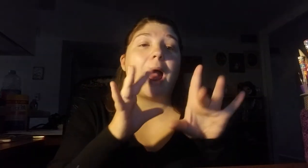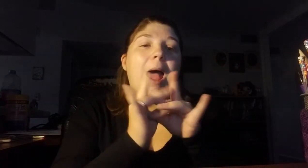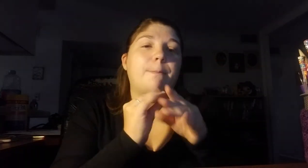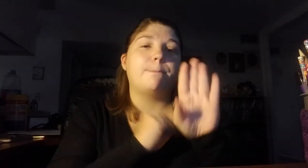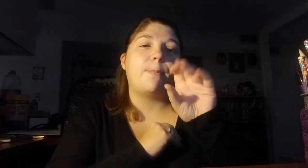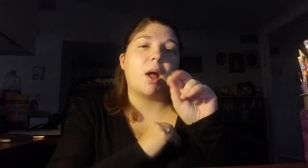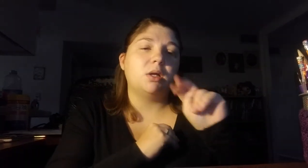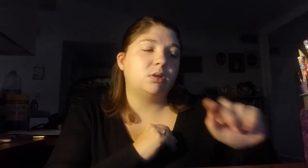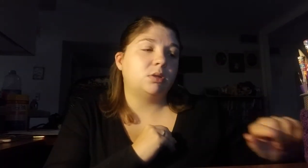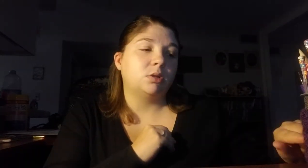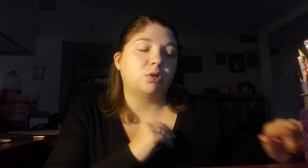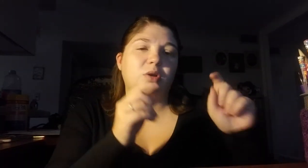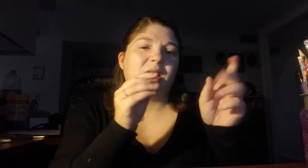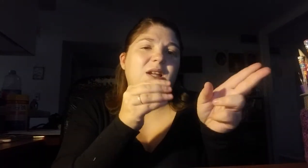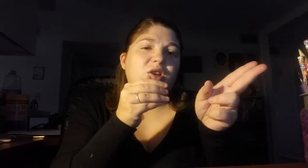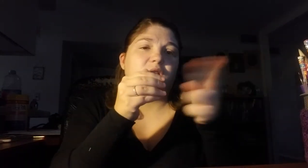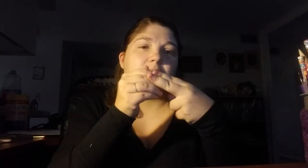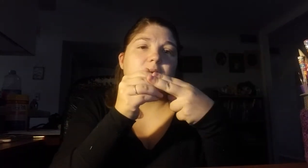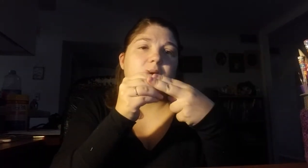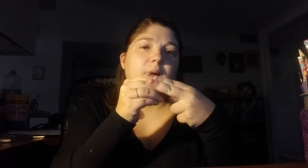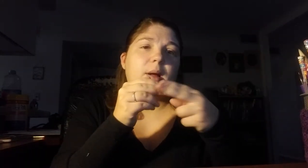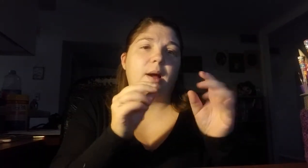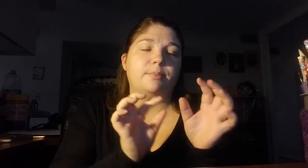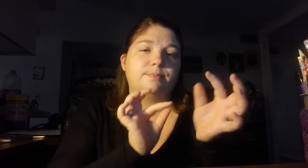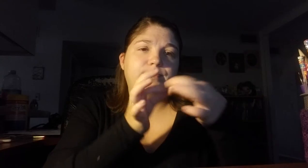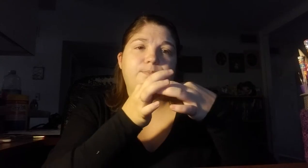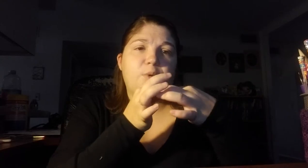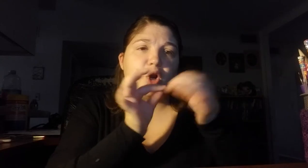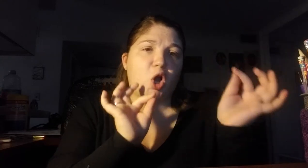add buttons, so they're easier to put on.